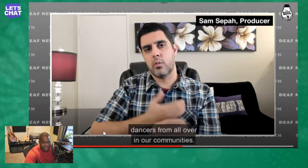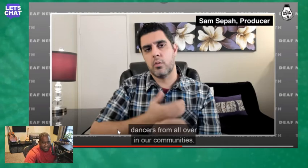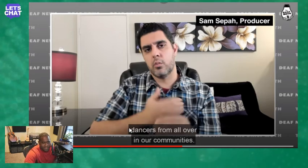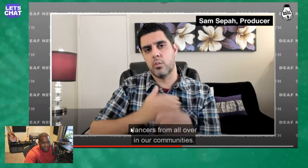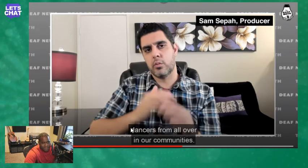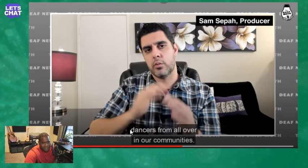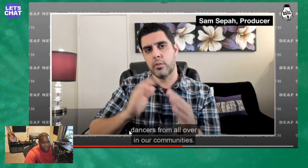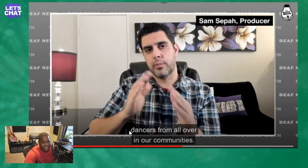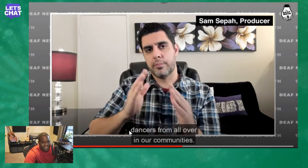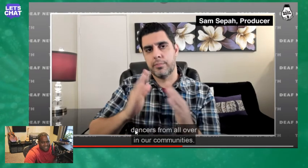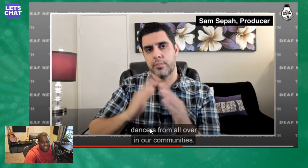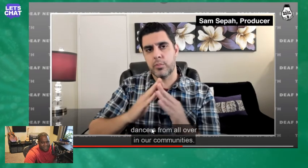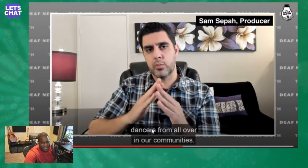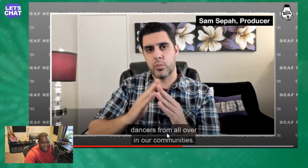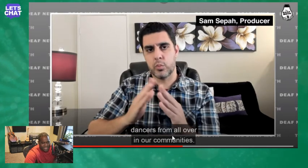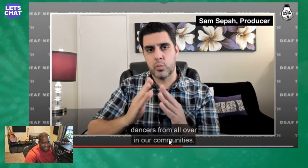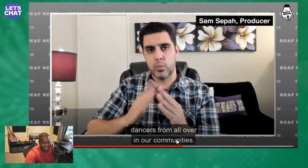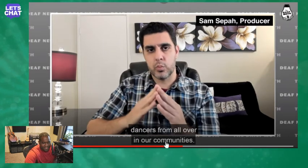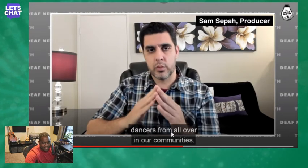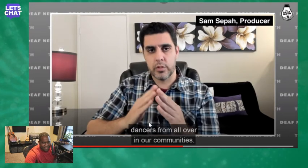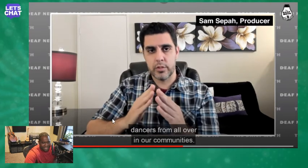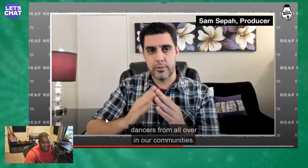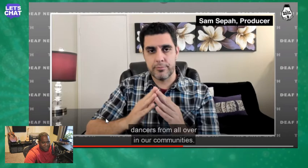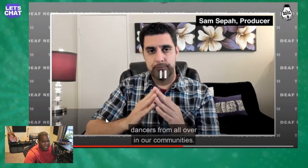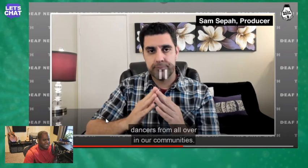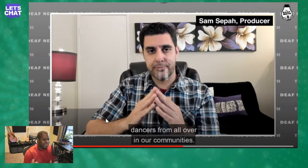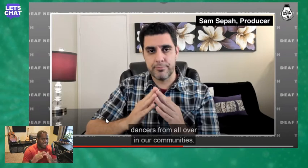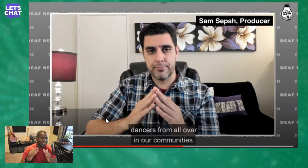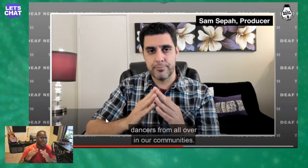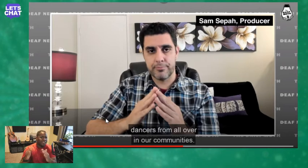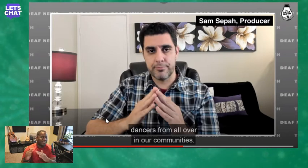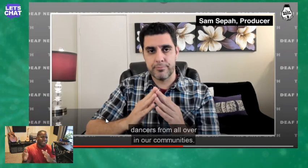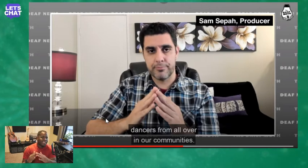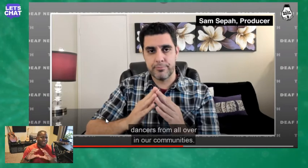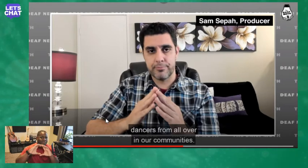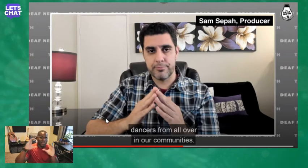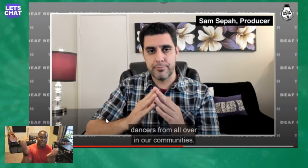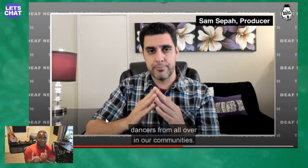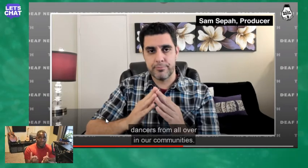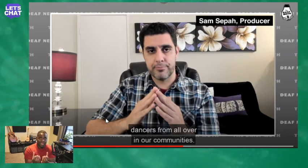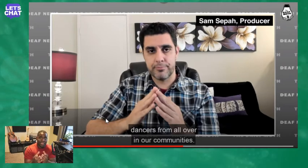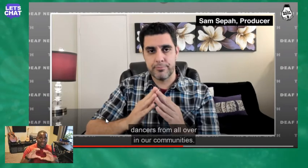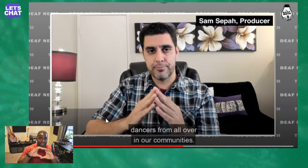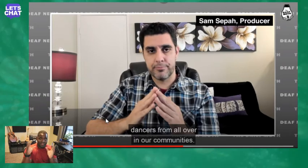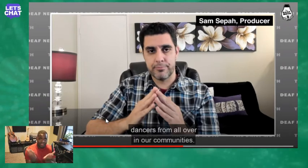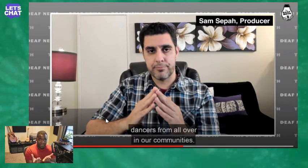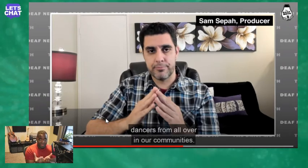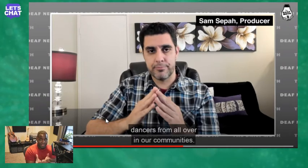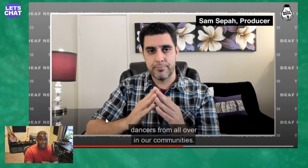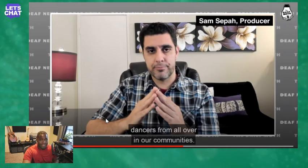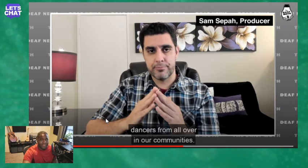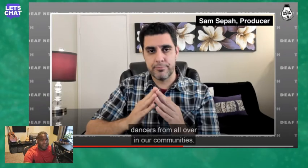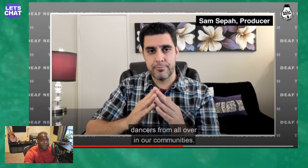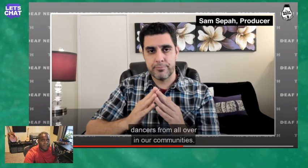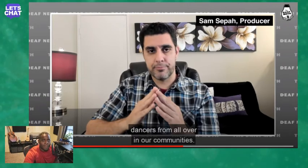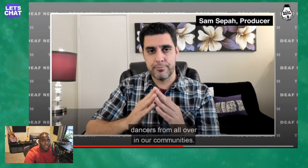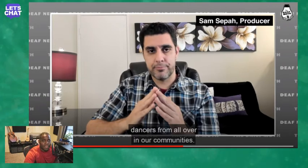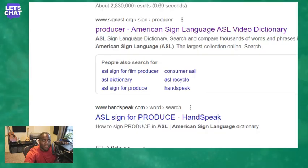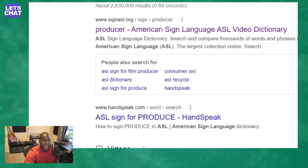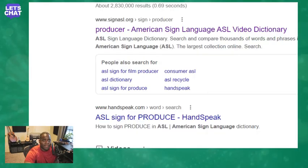cities. Oh, he says communities in the subtitles, but this means cities. Community would be like this. Communities like